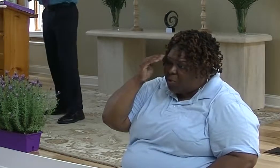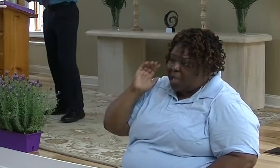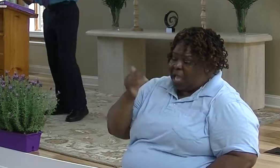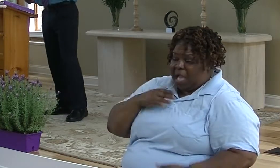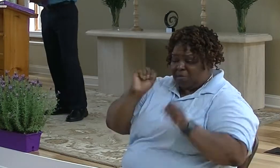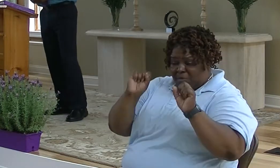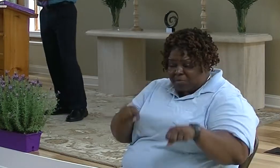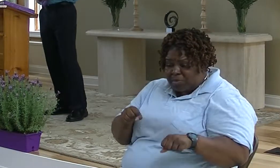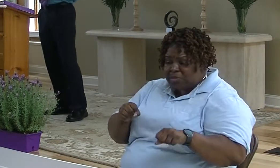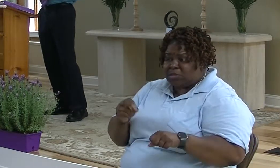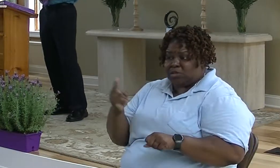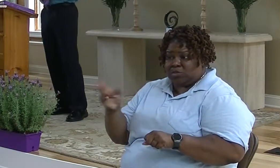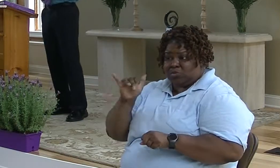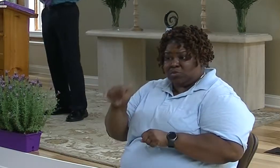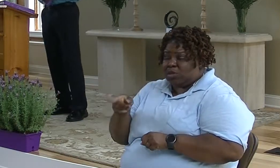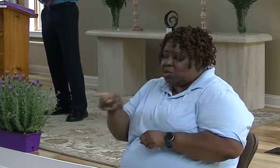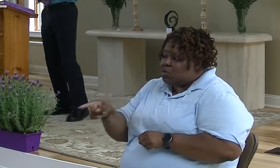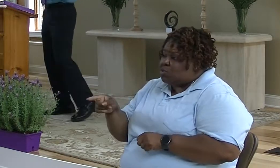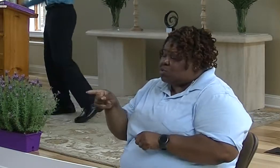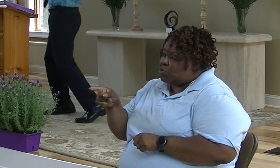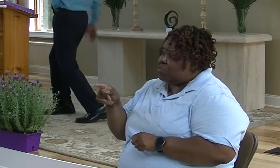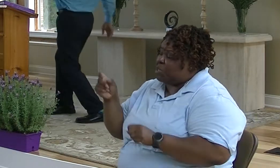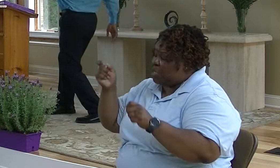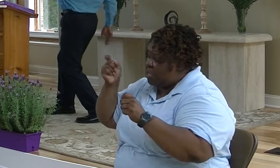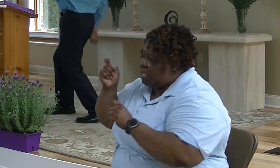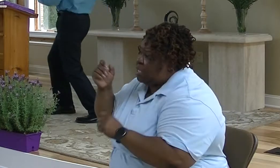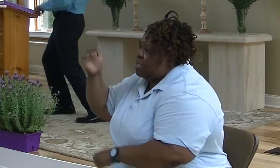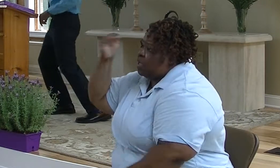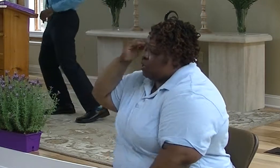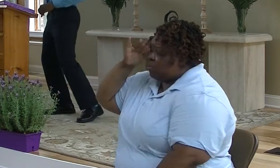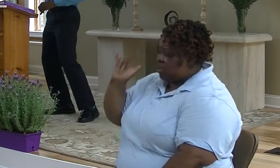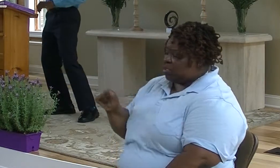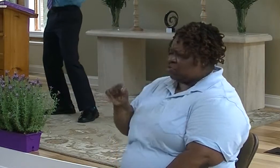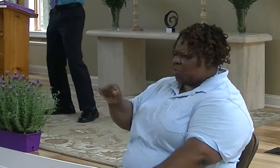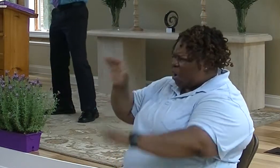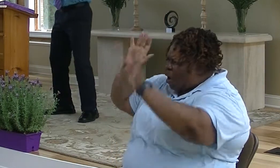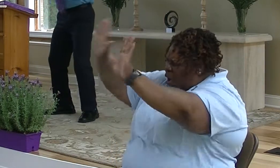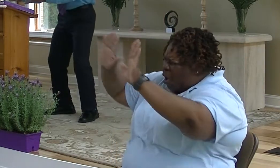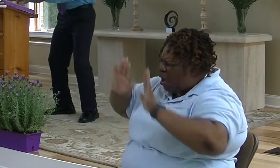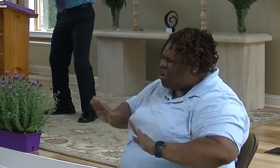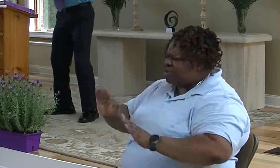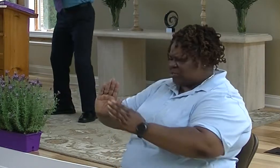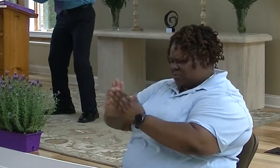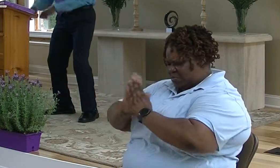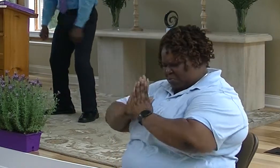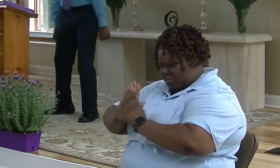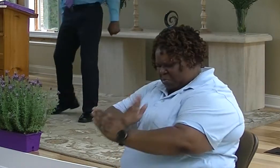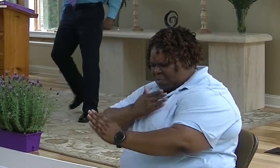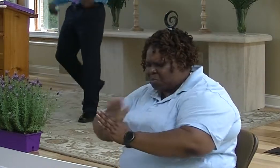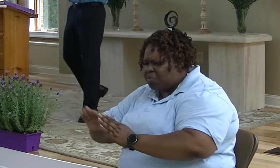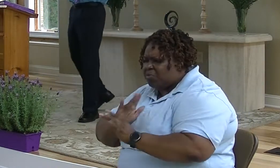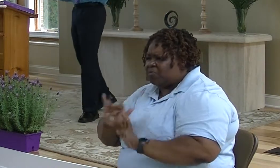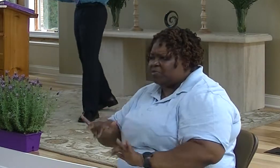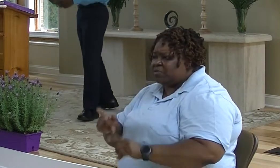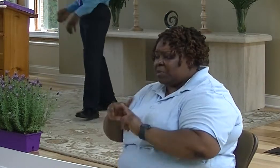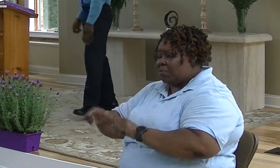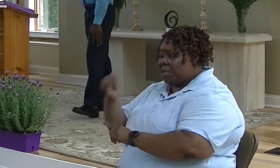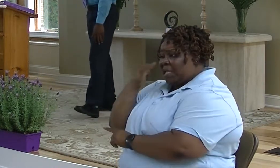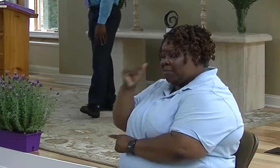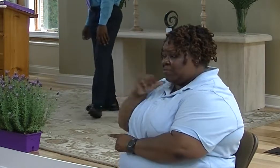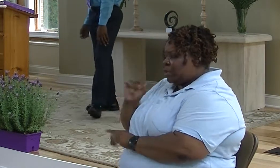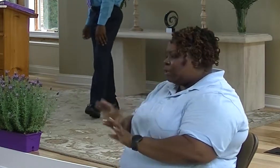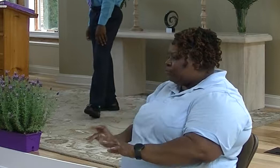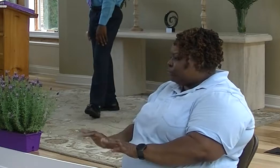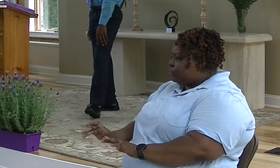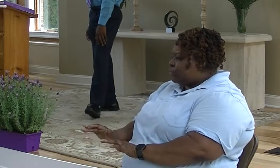you can be aware that you are an amazing musician, but if you never sing and you never let your hands touch the ivory, what are you